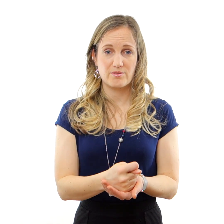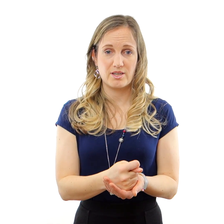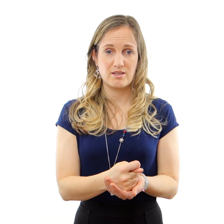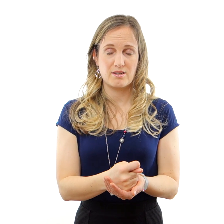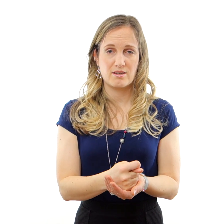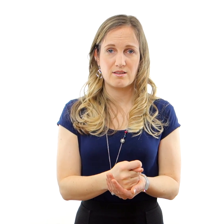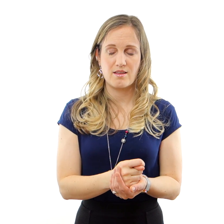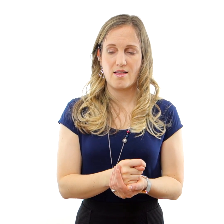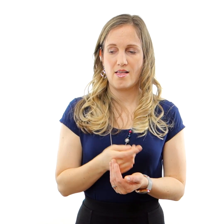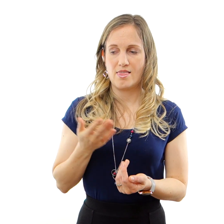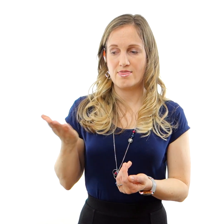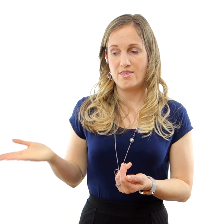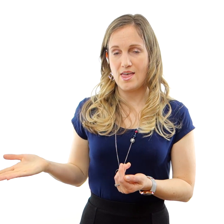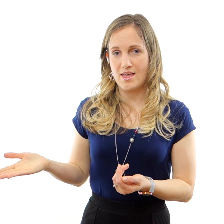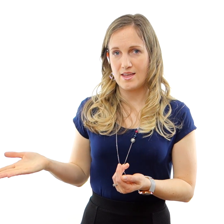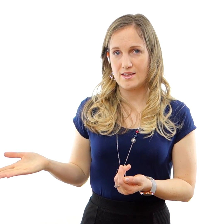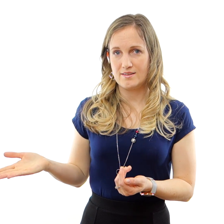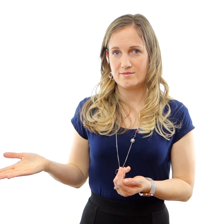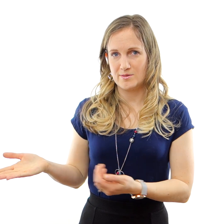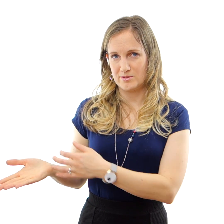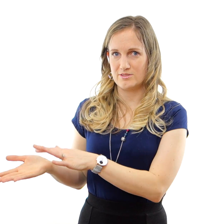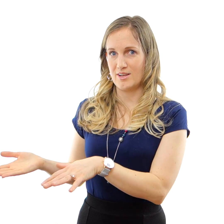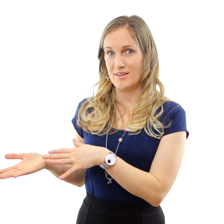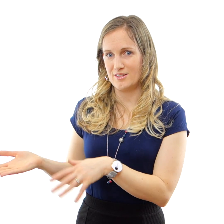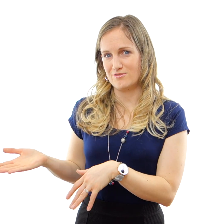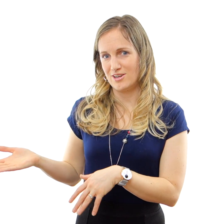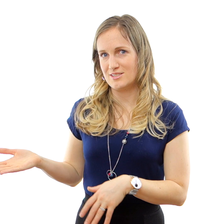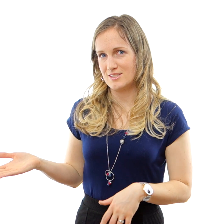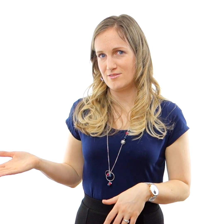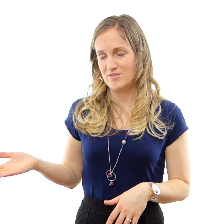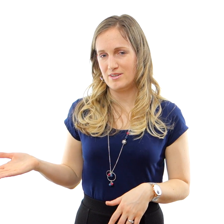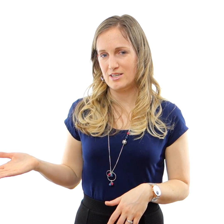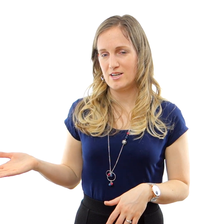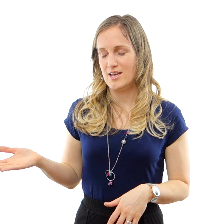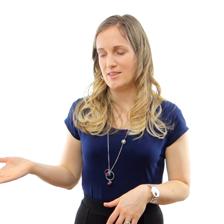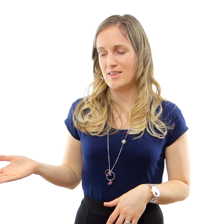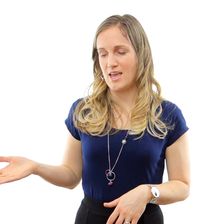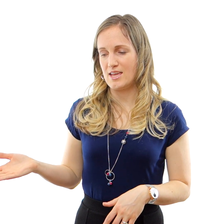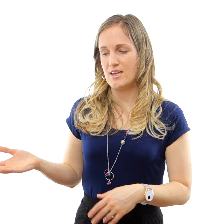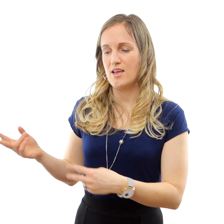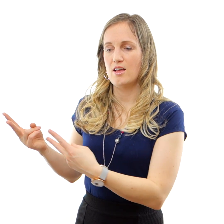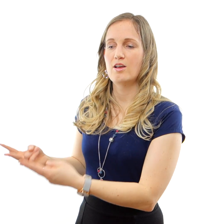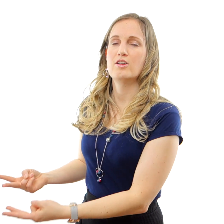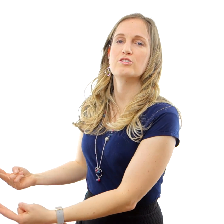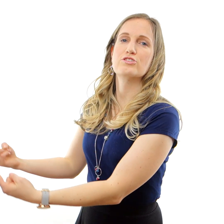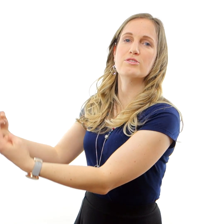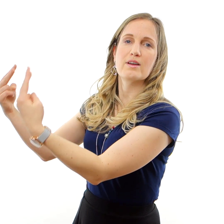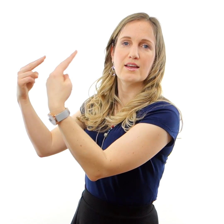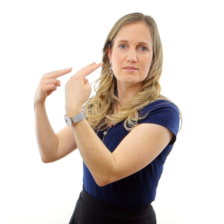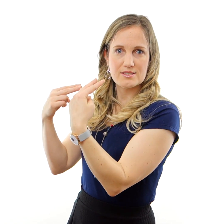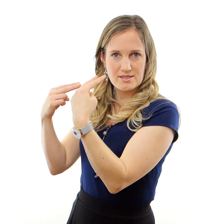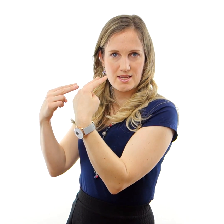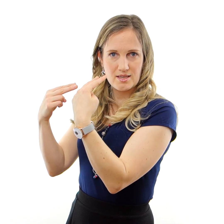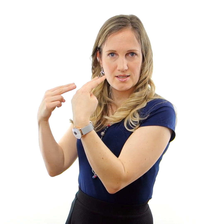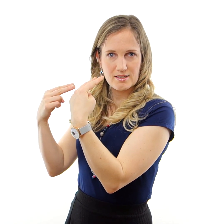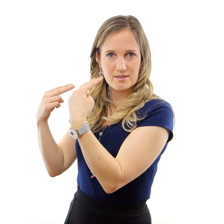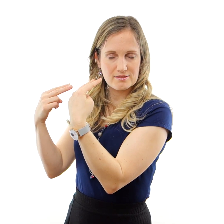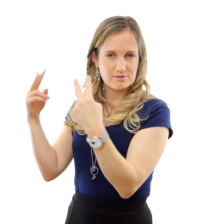testimony, they, remember these are kind of like your friends and stuff over here, they, two hands, see. So this